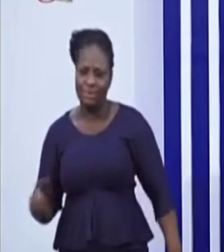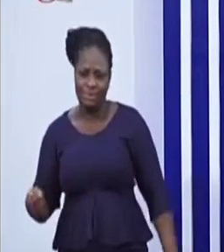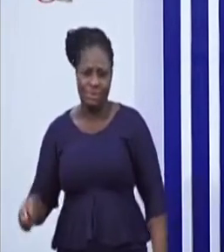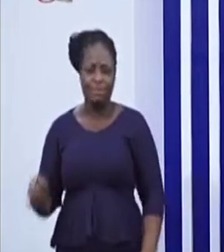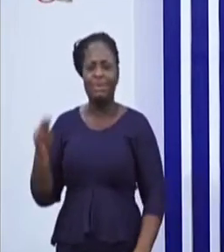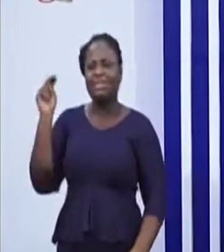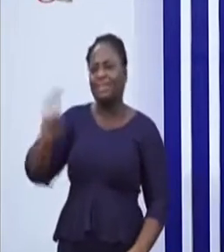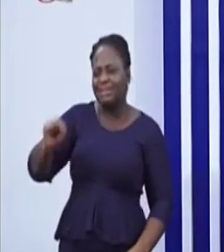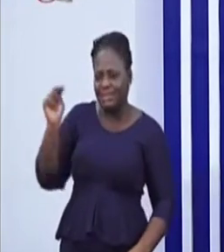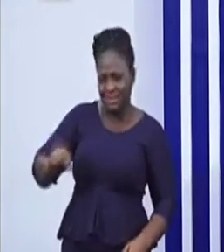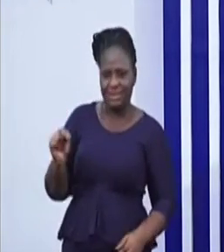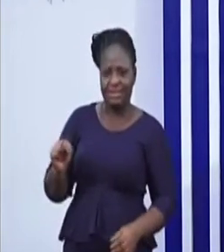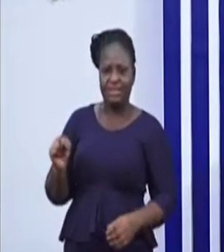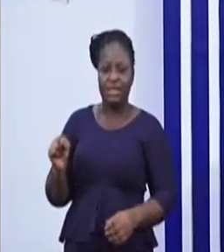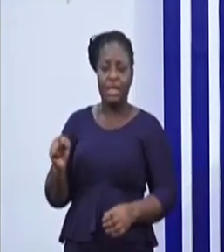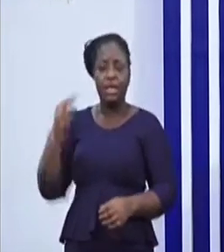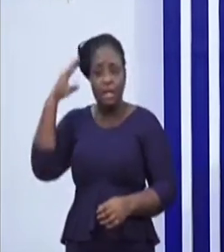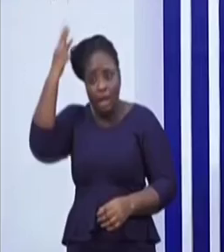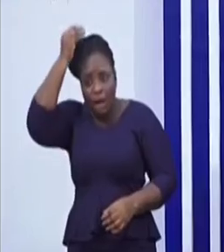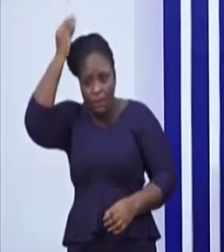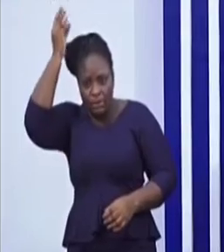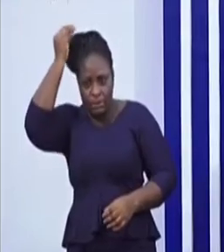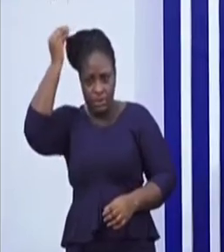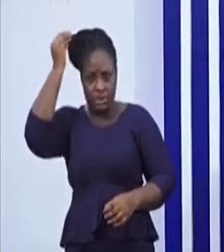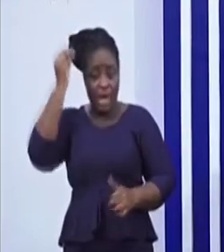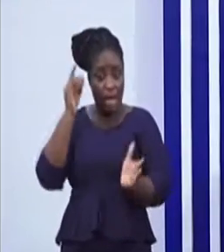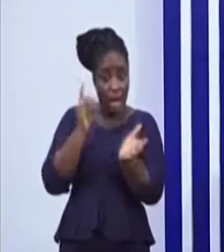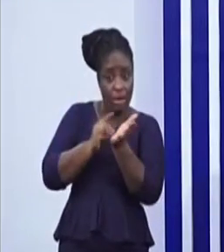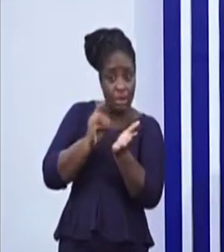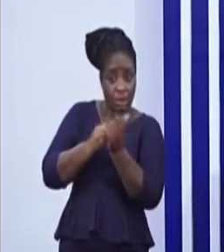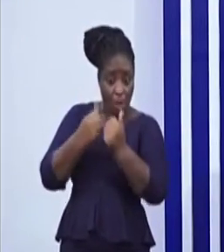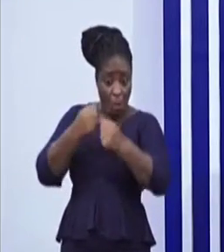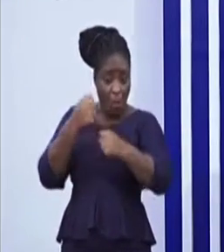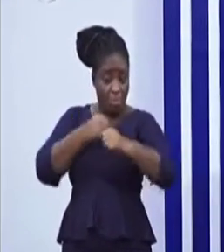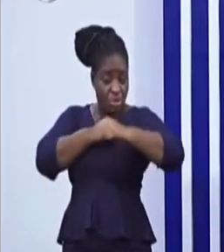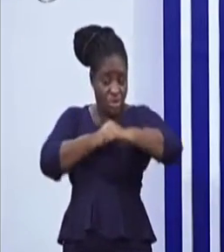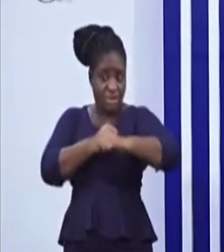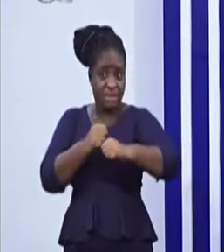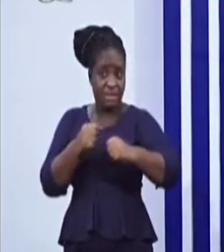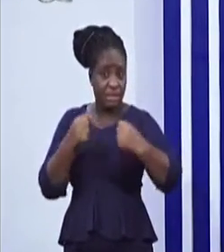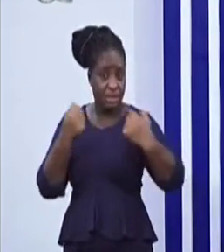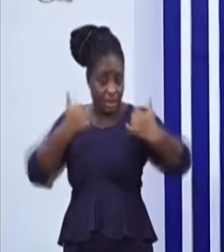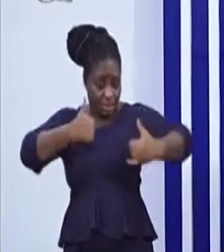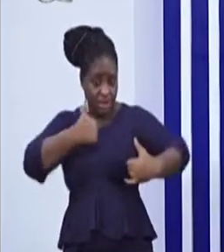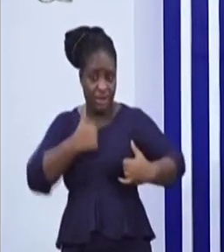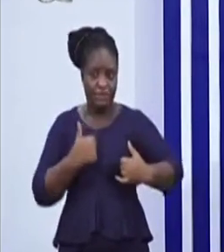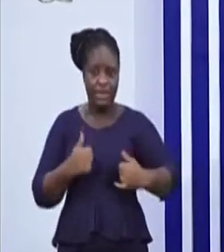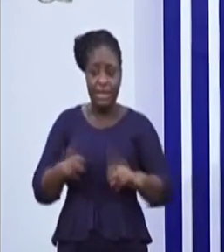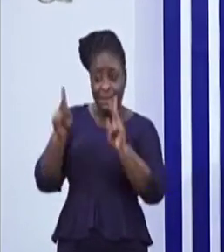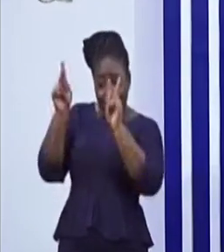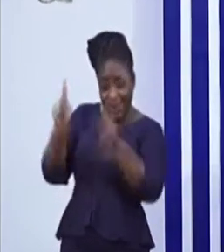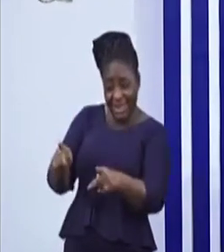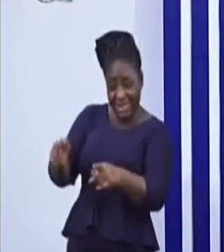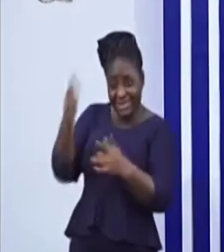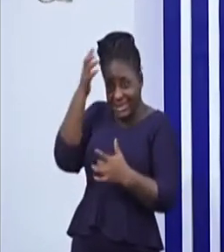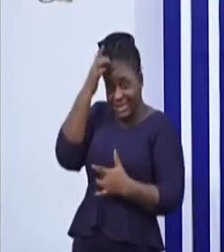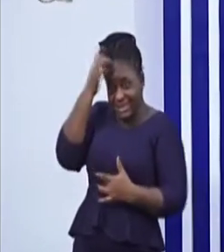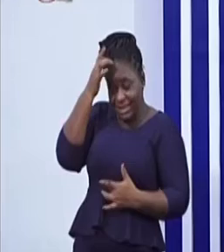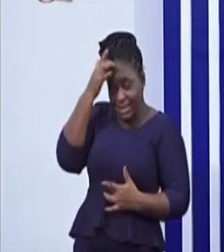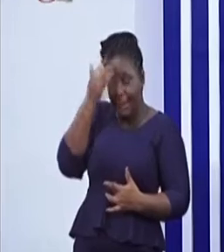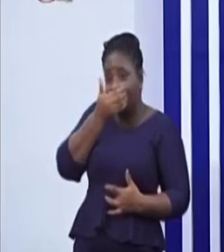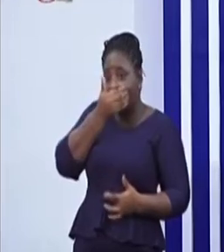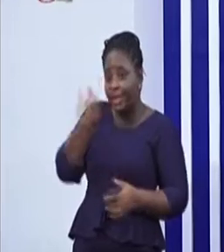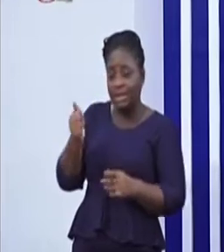in the pre-hospital setting, because apart from the paramedics protecting themselves, when they arrive to attend to a patient, as part of best